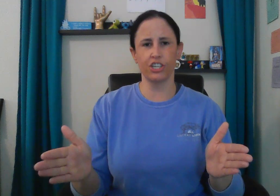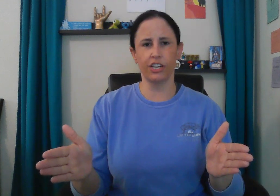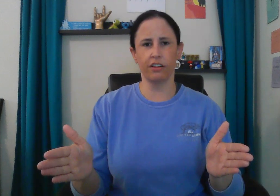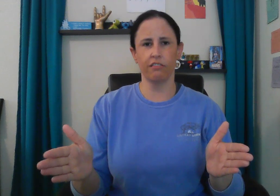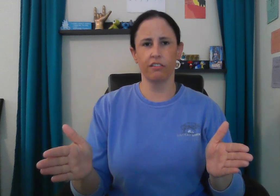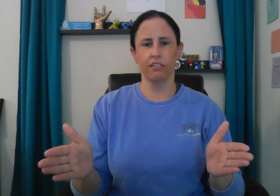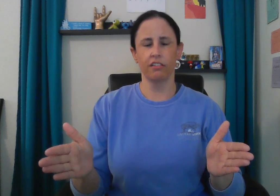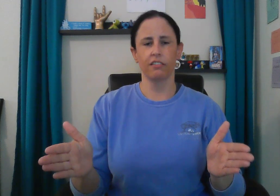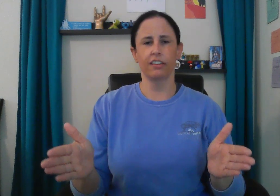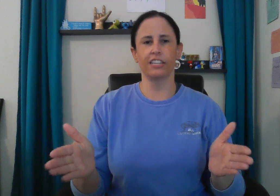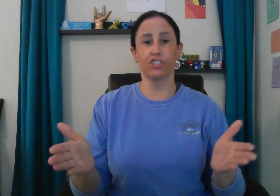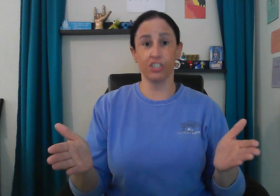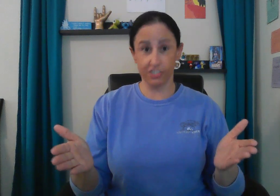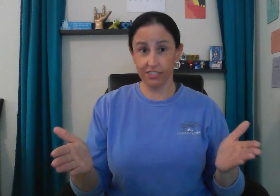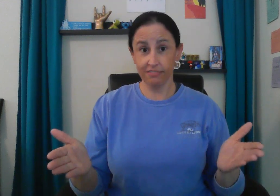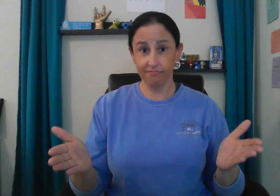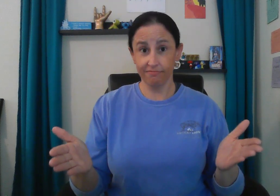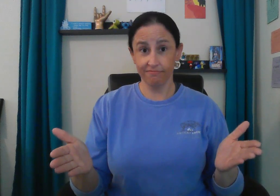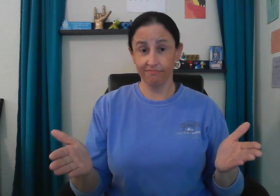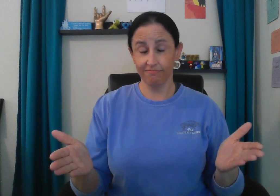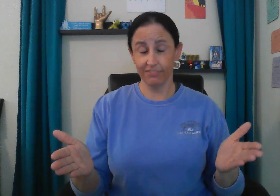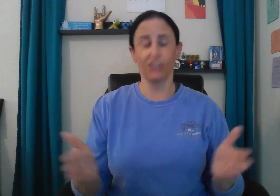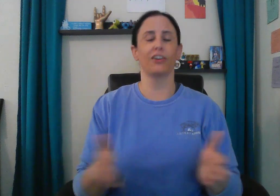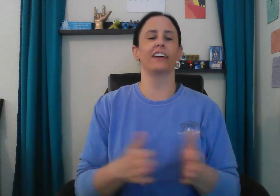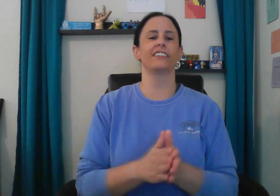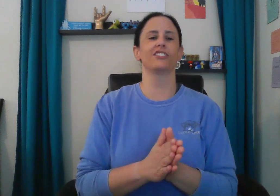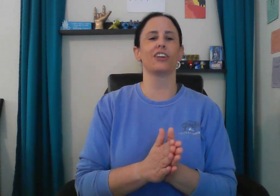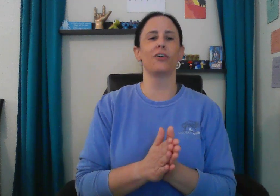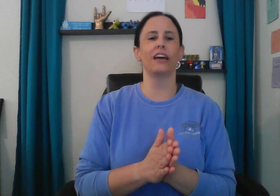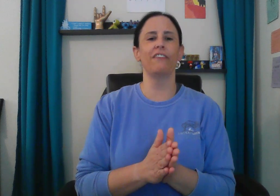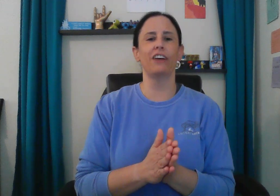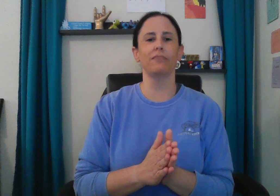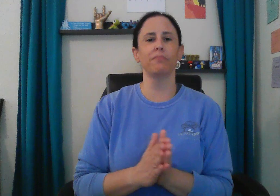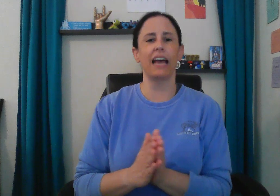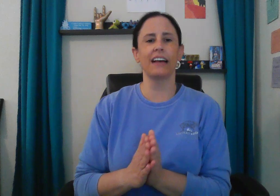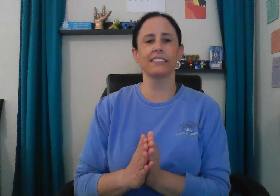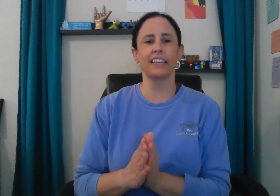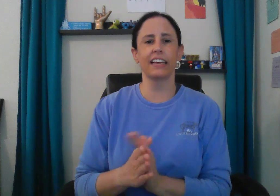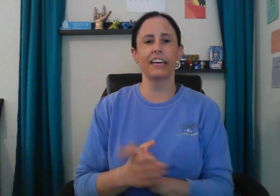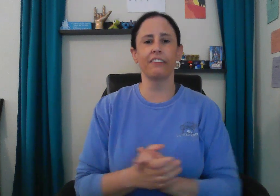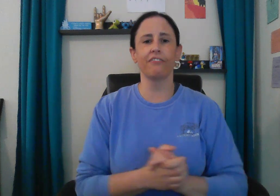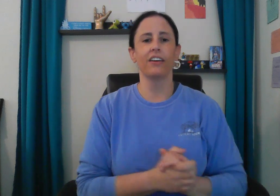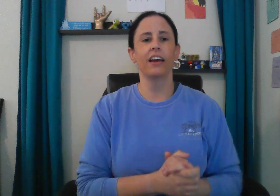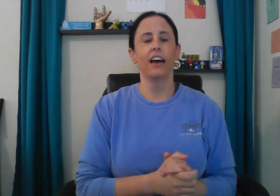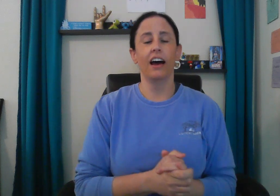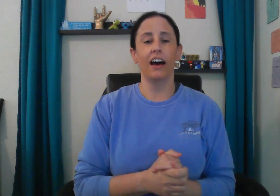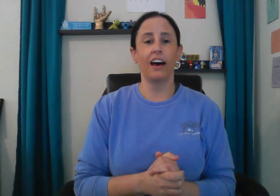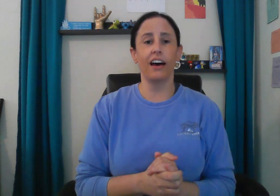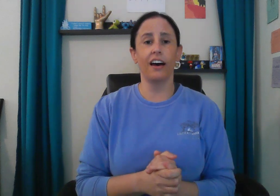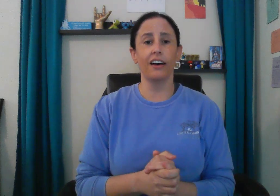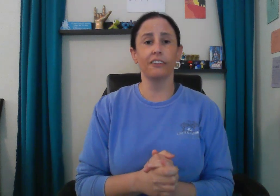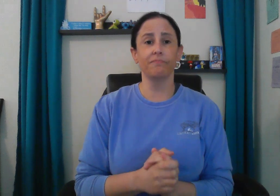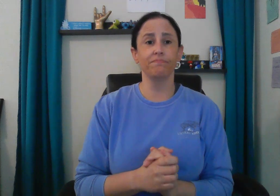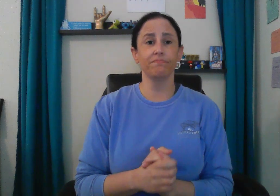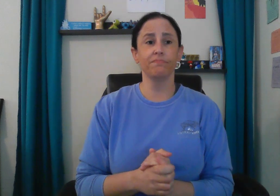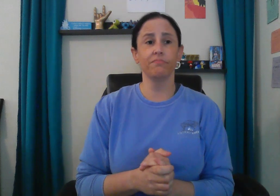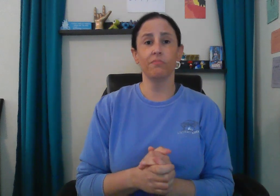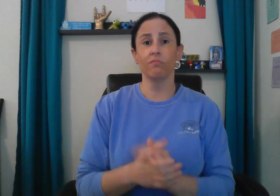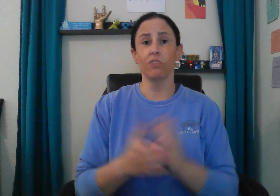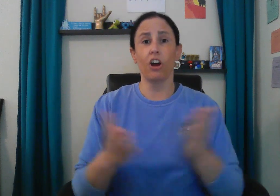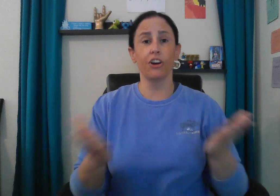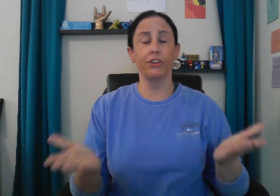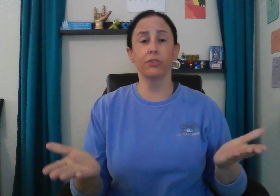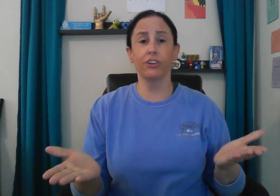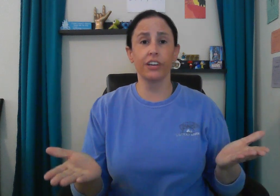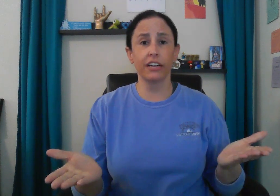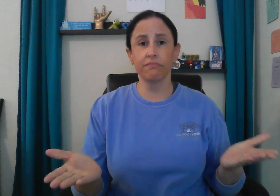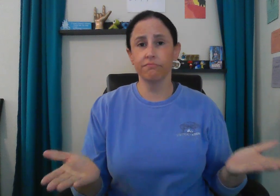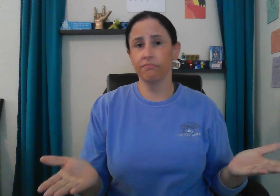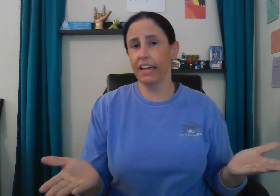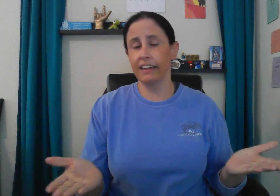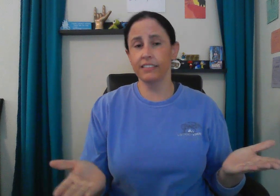question. It's just, okay. So if I'm asking if, are you learning